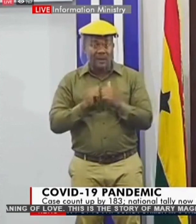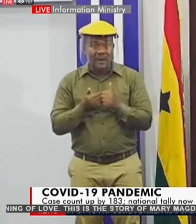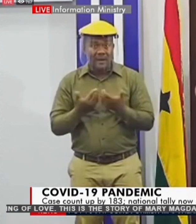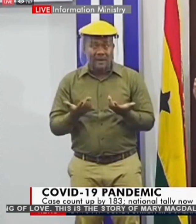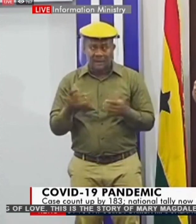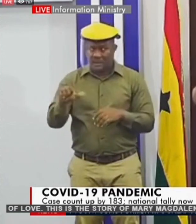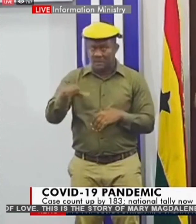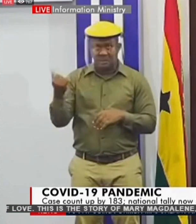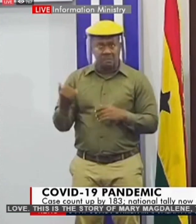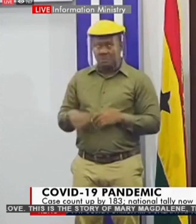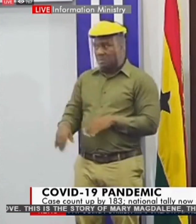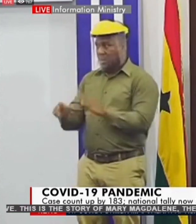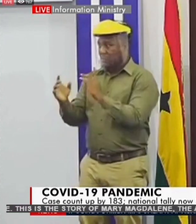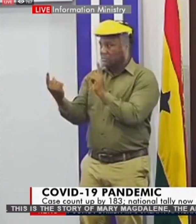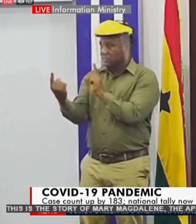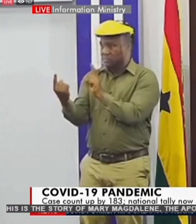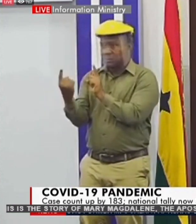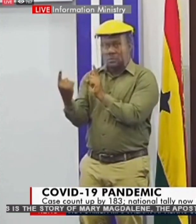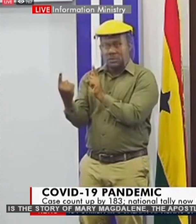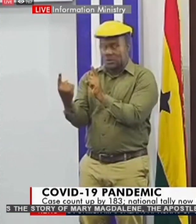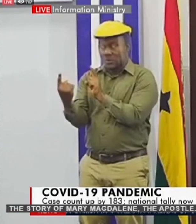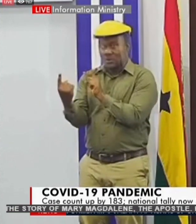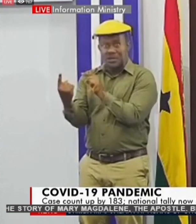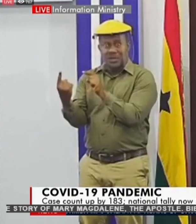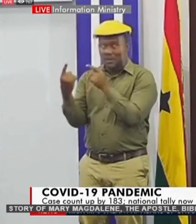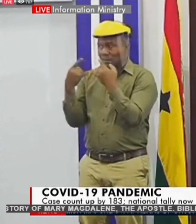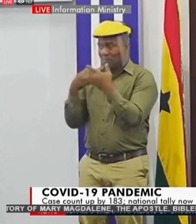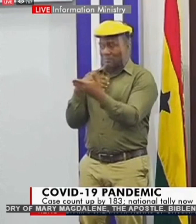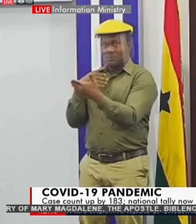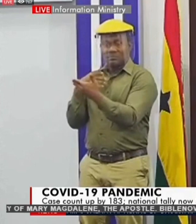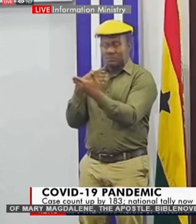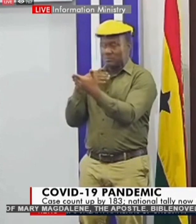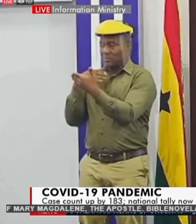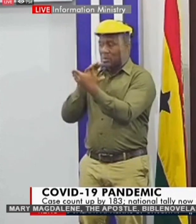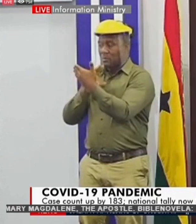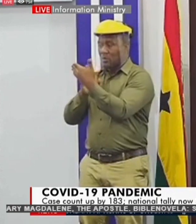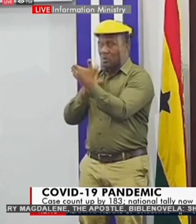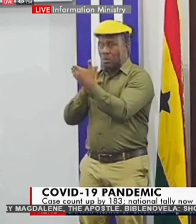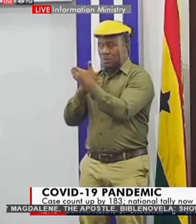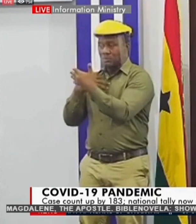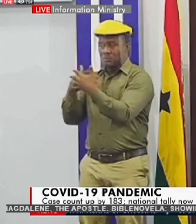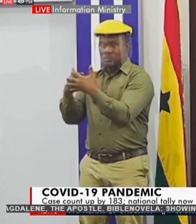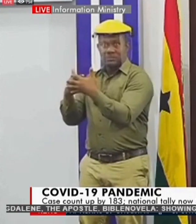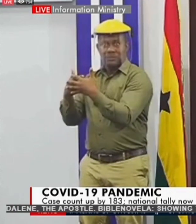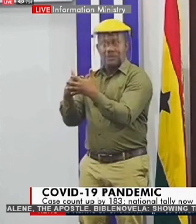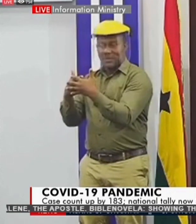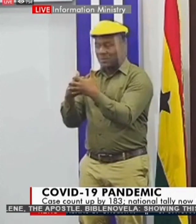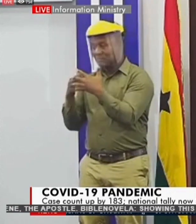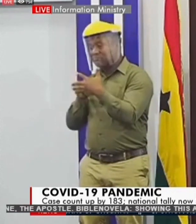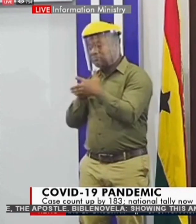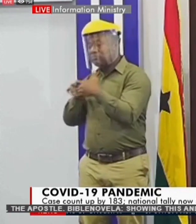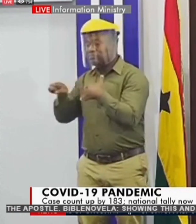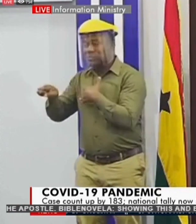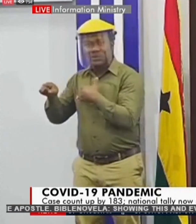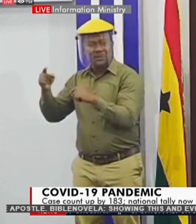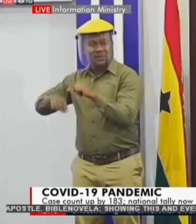protect others. If you wear your mask, you are protecting somebody else from being infected. And when somebody else